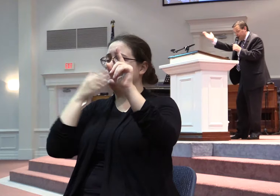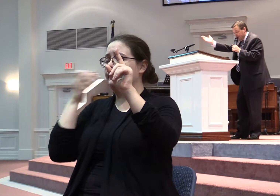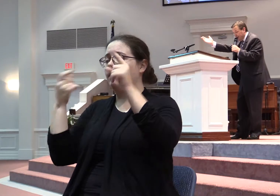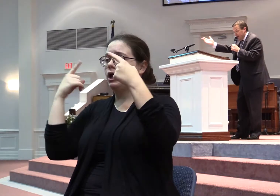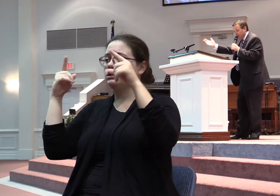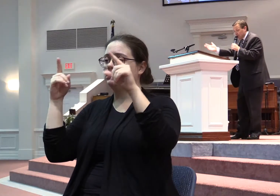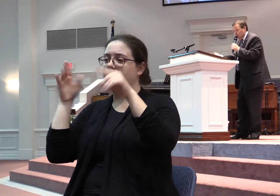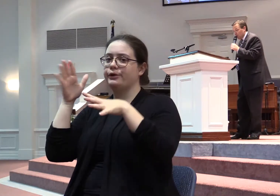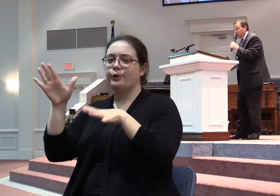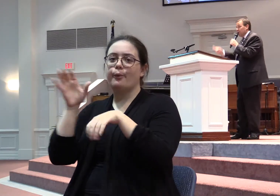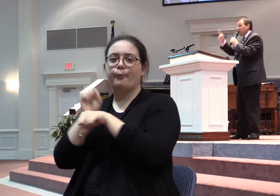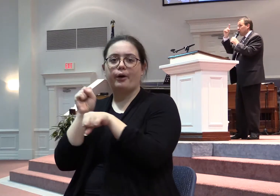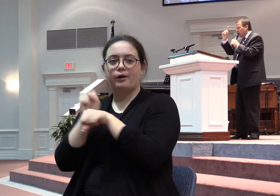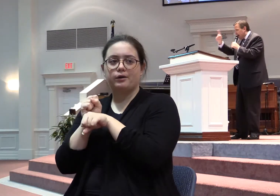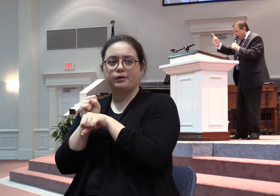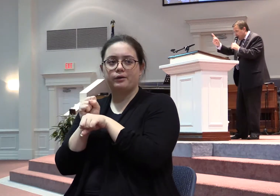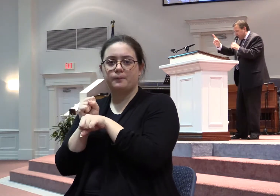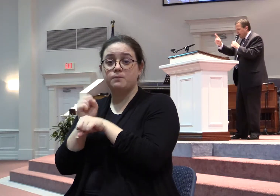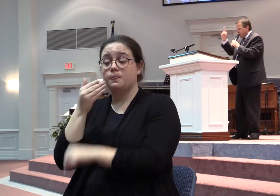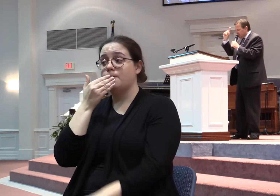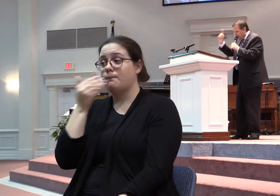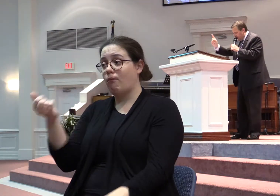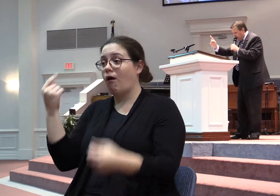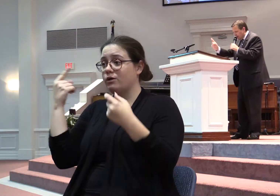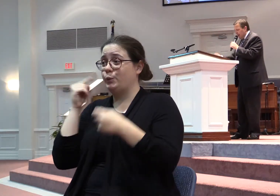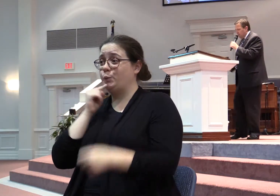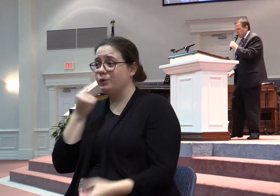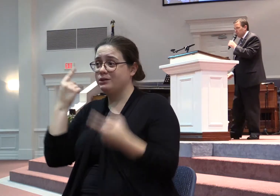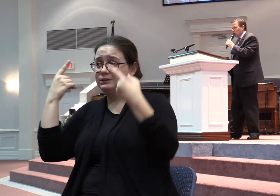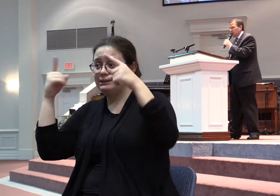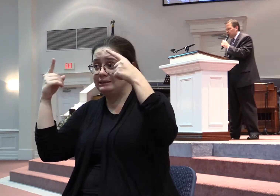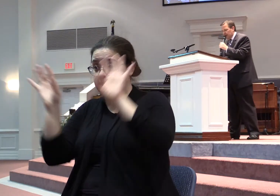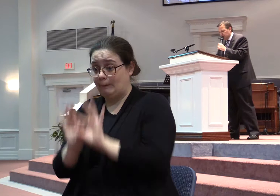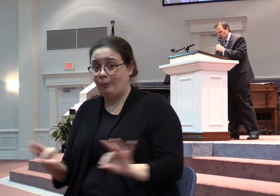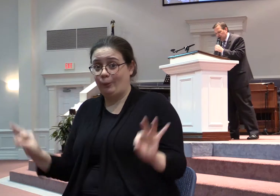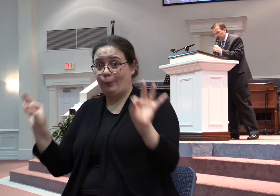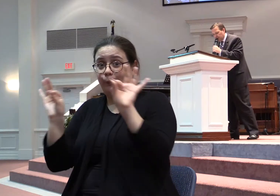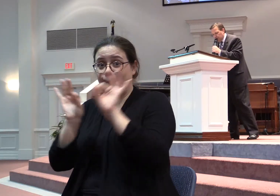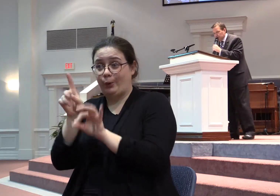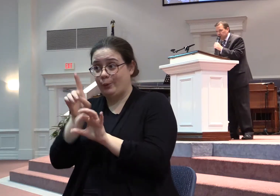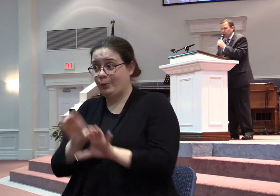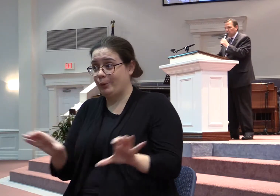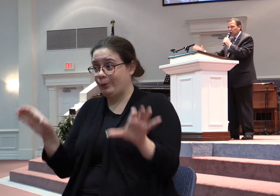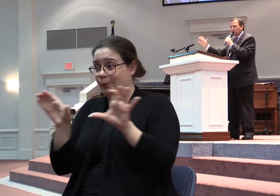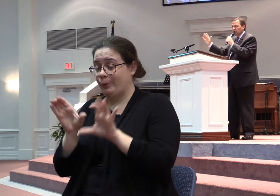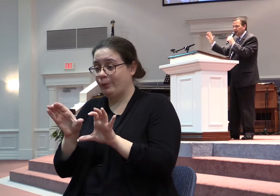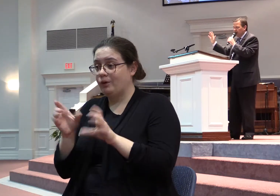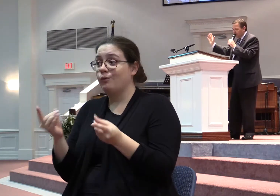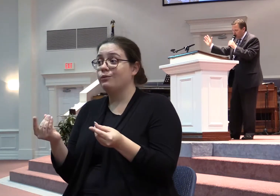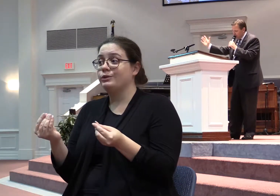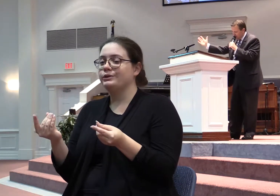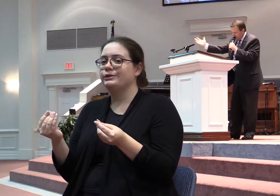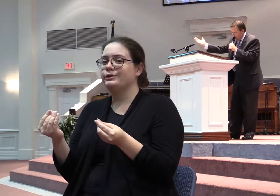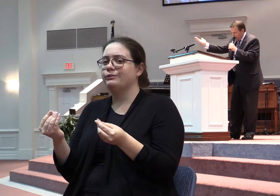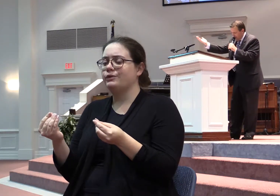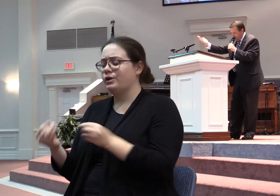or company that you work with. The greatest, serious, and most important thing that you will ever do is when you turn from